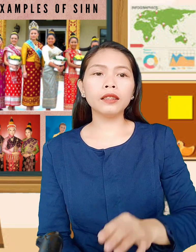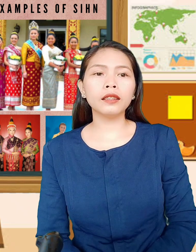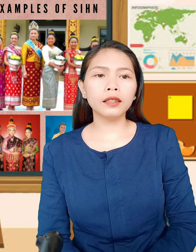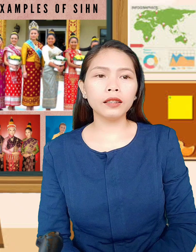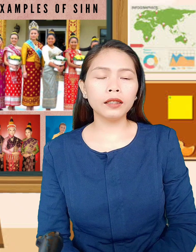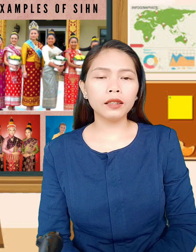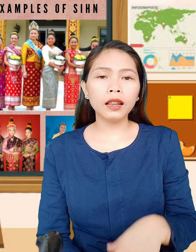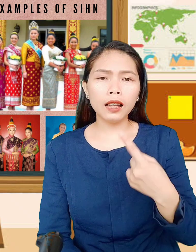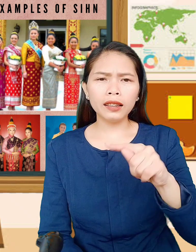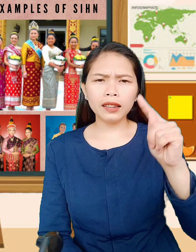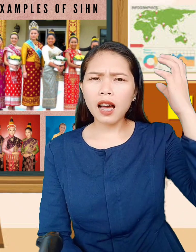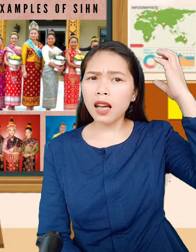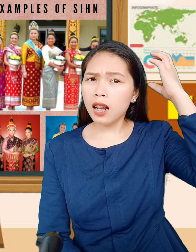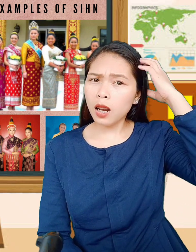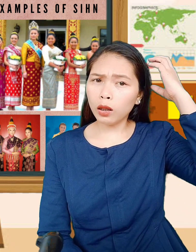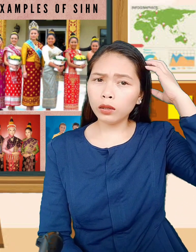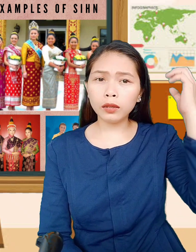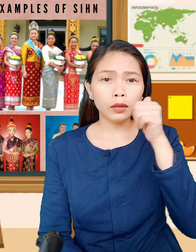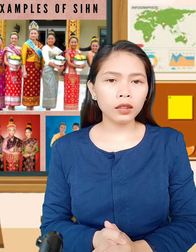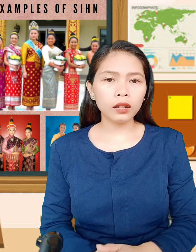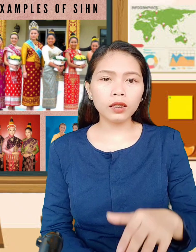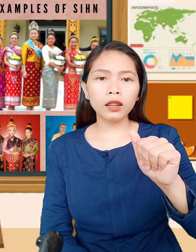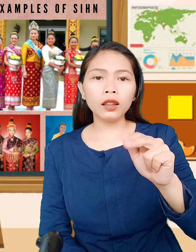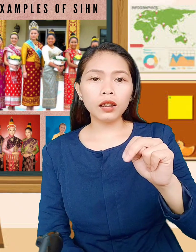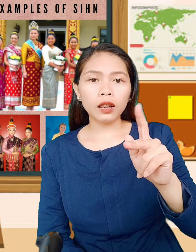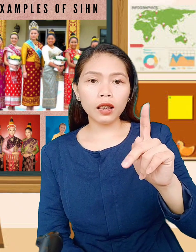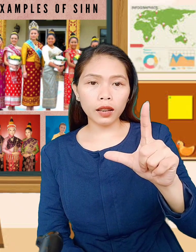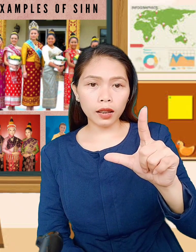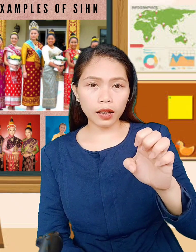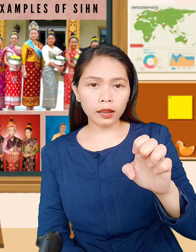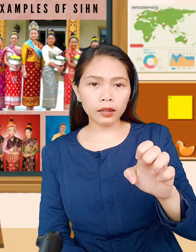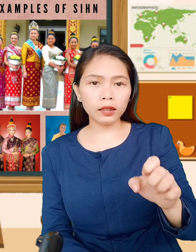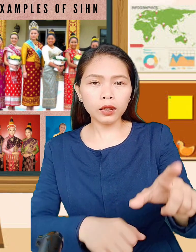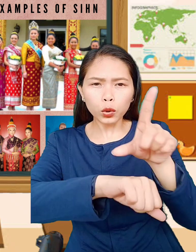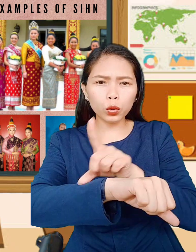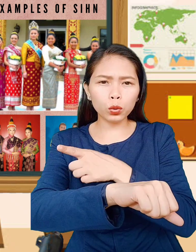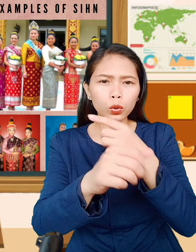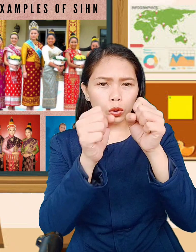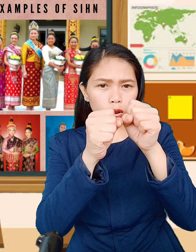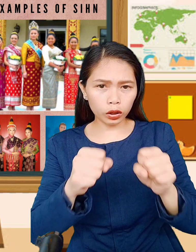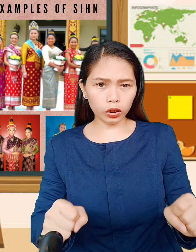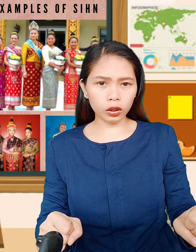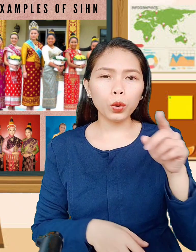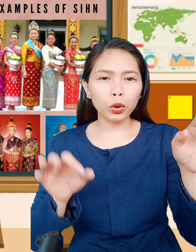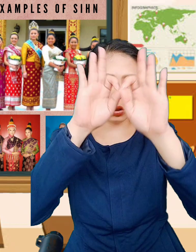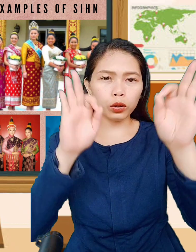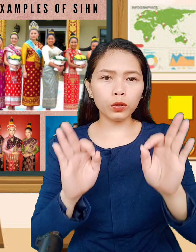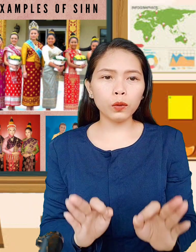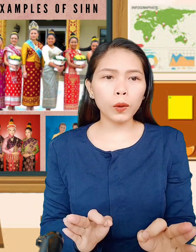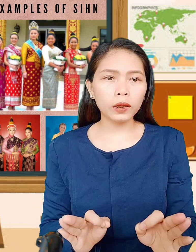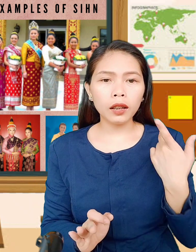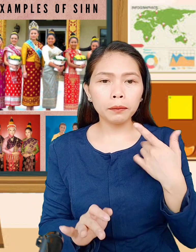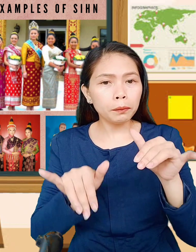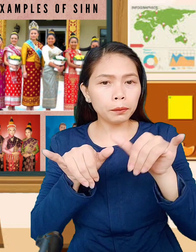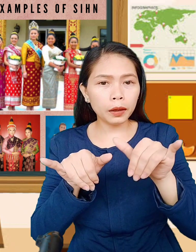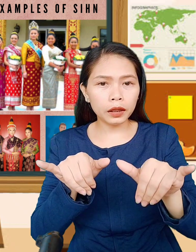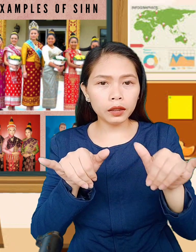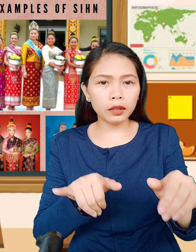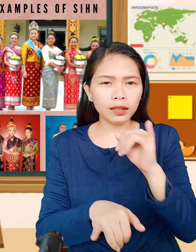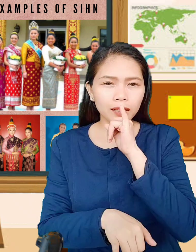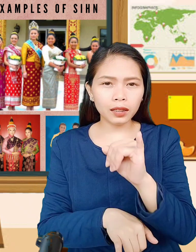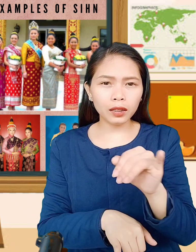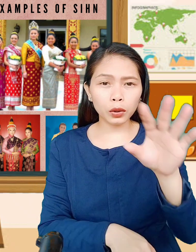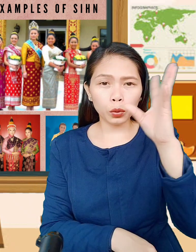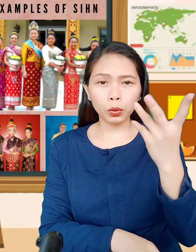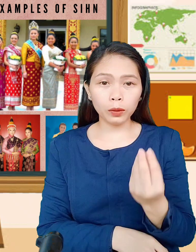C. The Lao woman's ankle, long skirt, whose form undeniable but